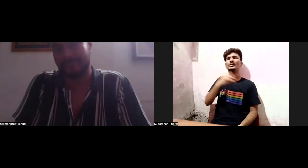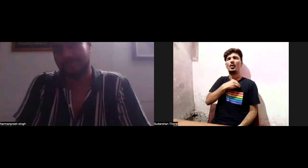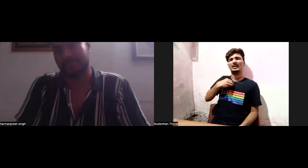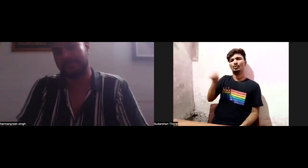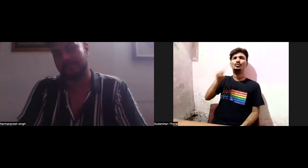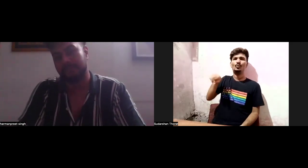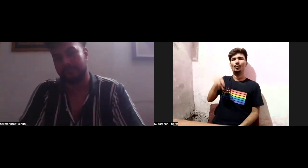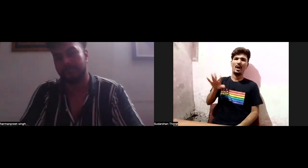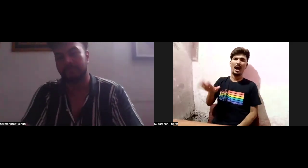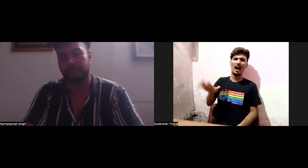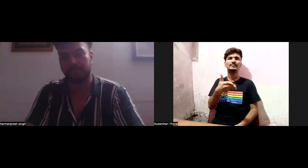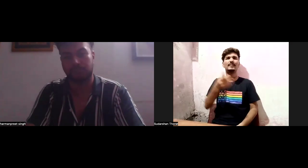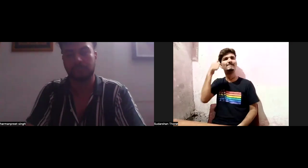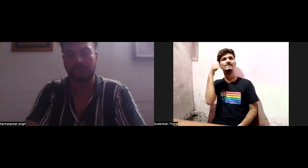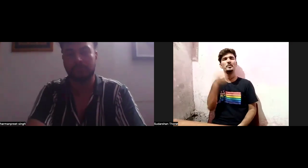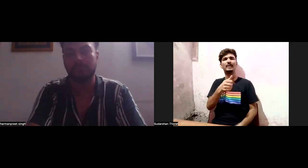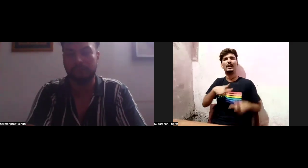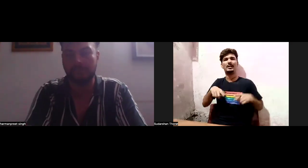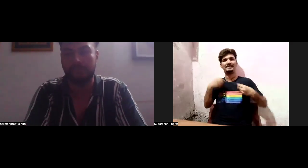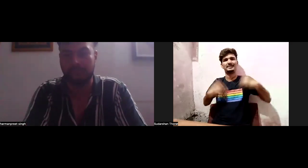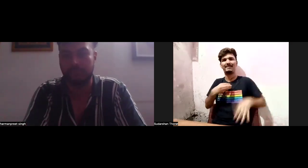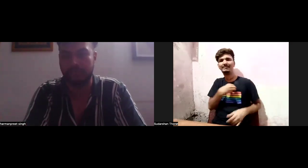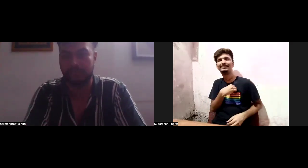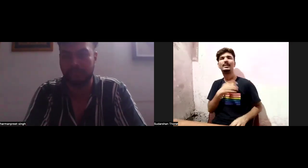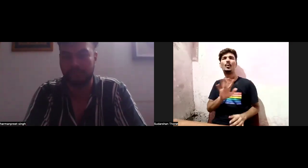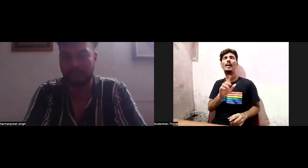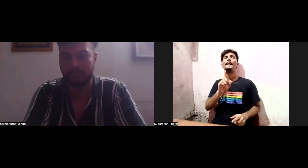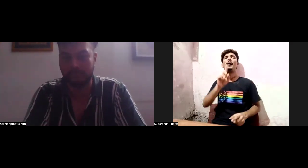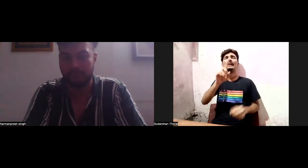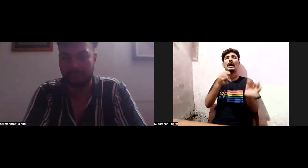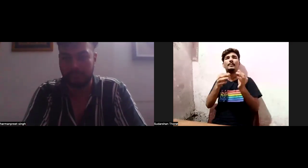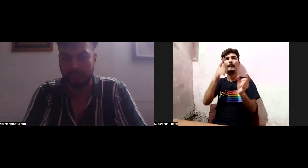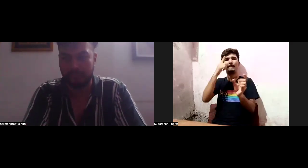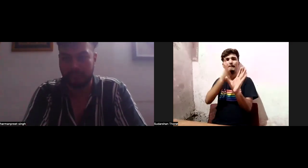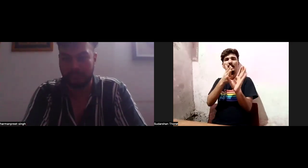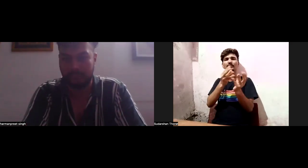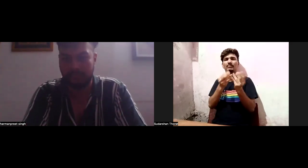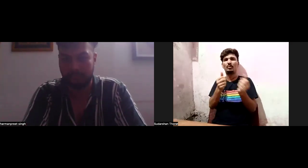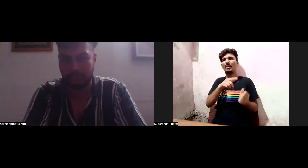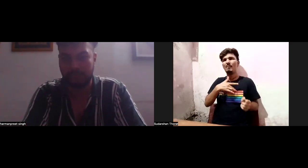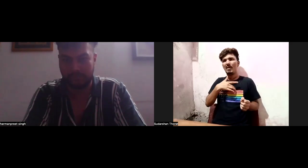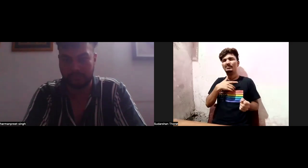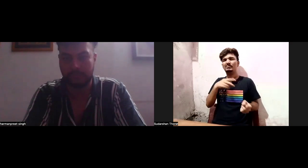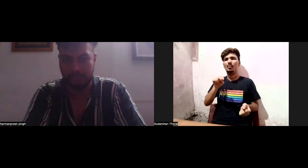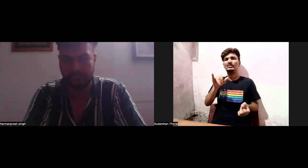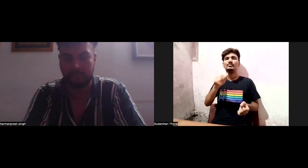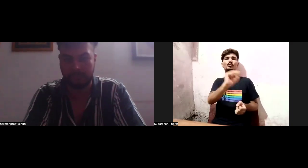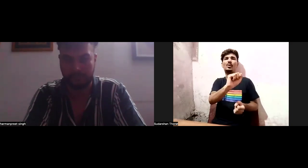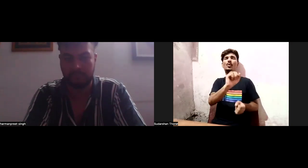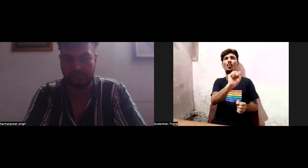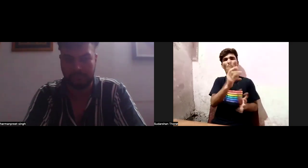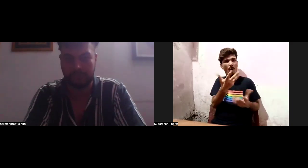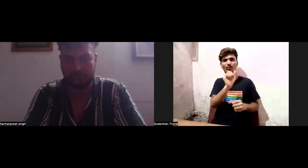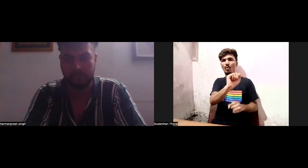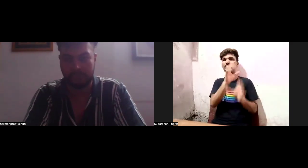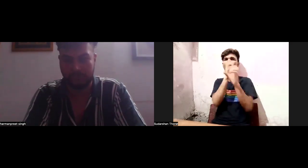things. So, but it sometimes the family do pressurize you that you belong to this identity only. So there is